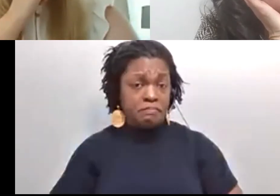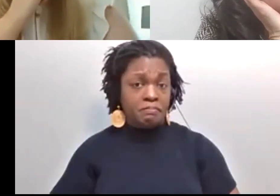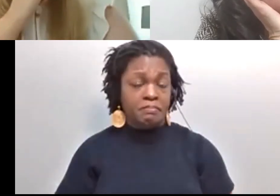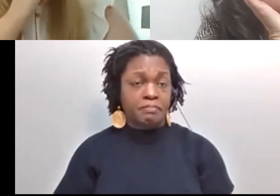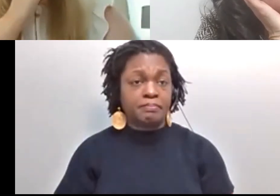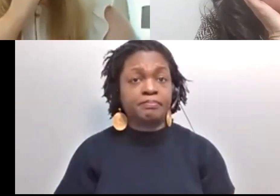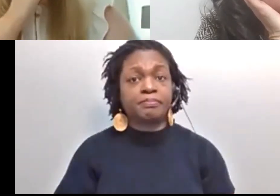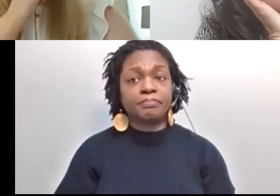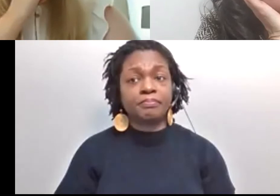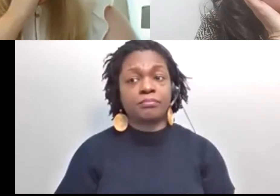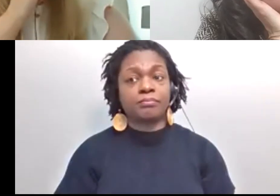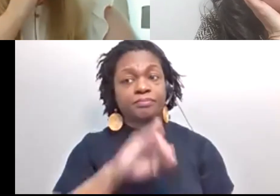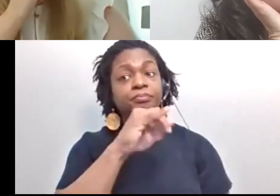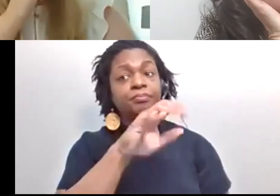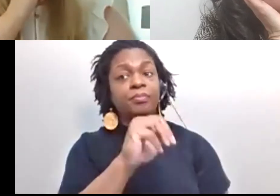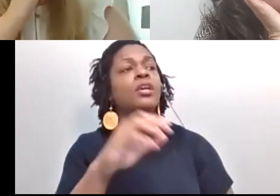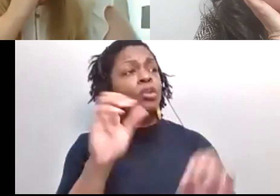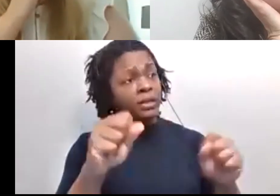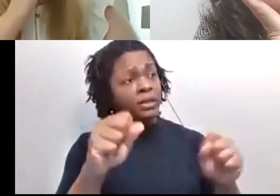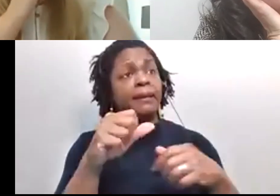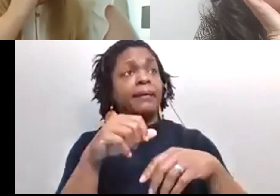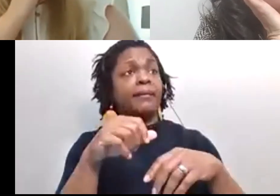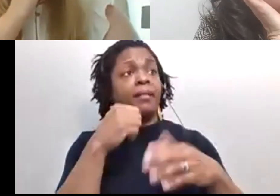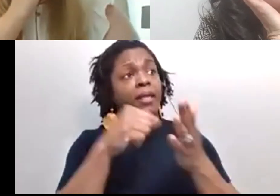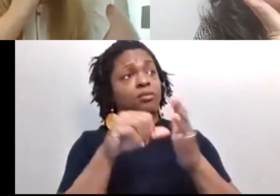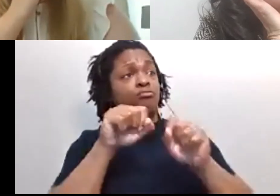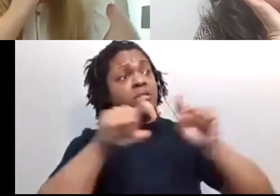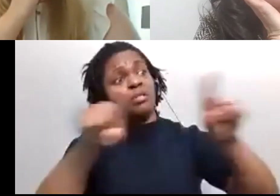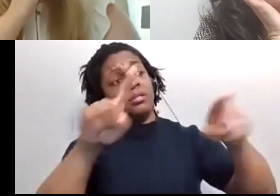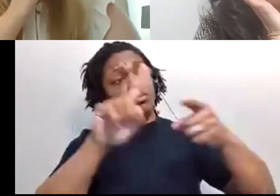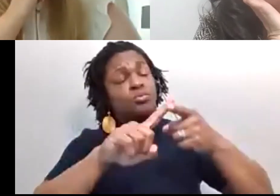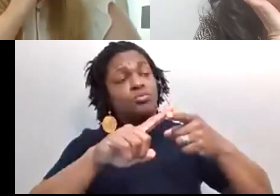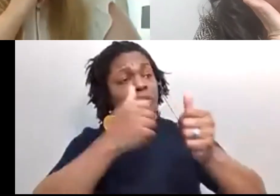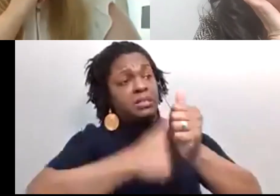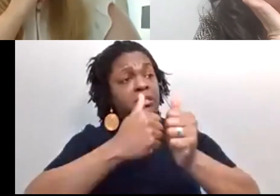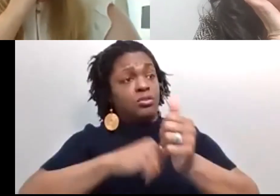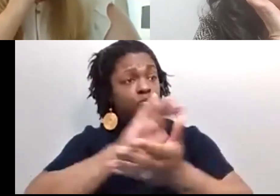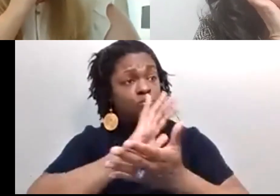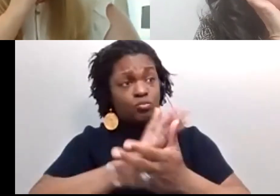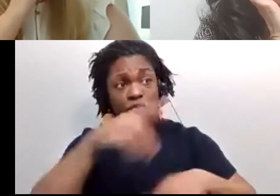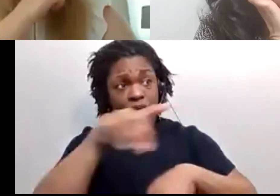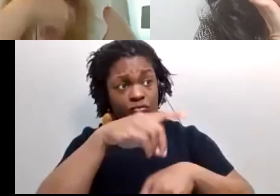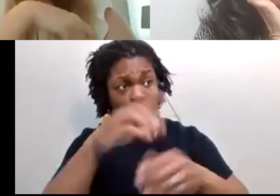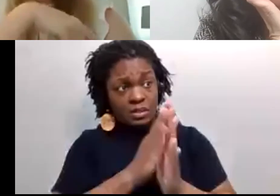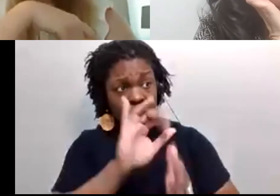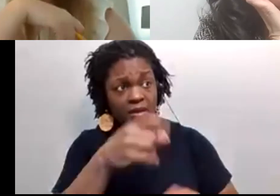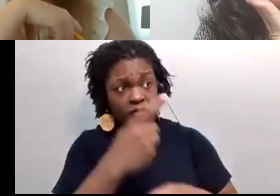Well, I mean, you could send a letter to every school district requesting that, right? Mm-hmm.